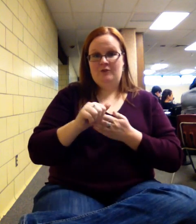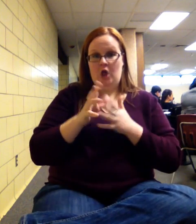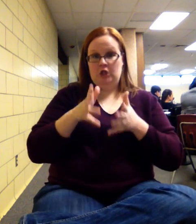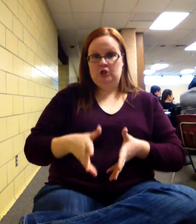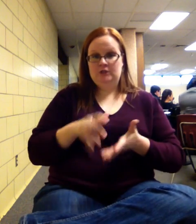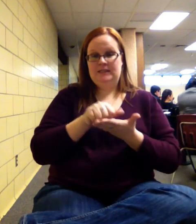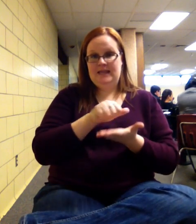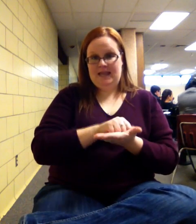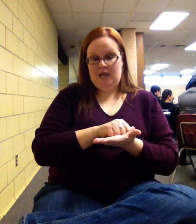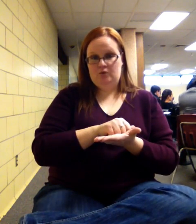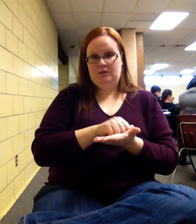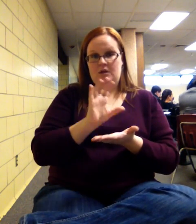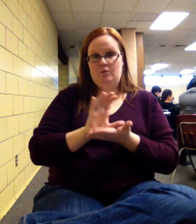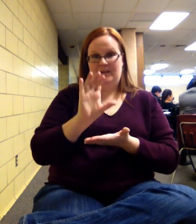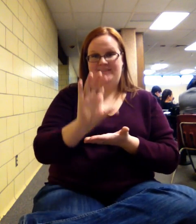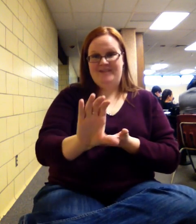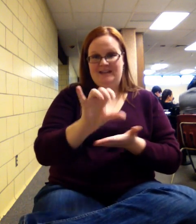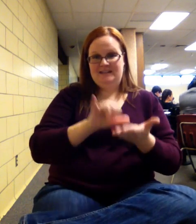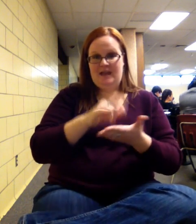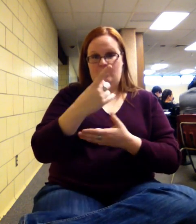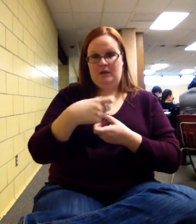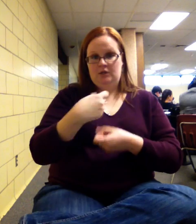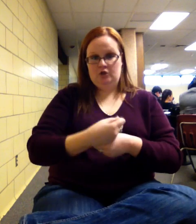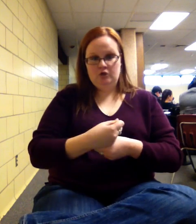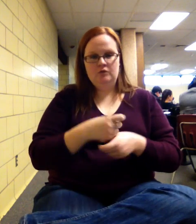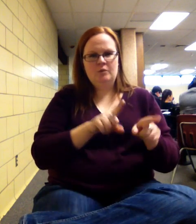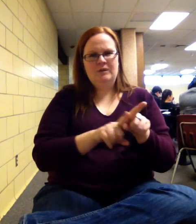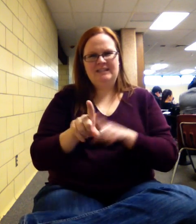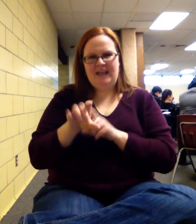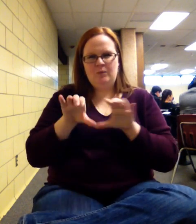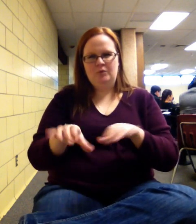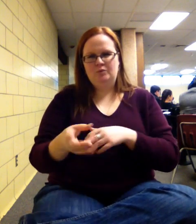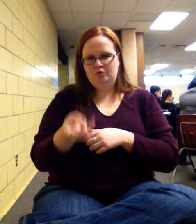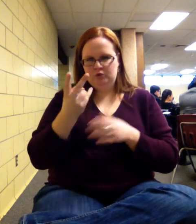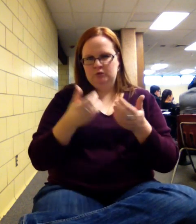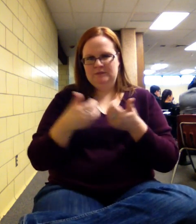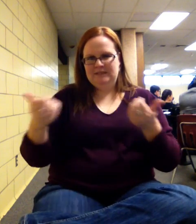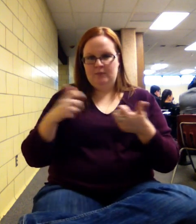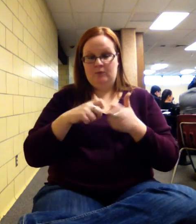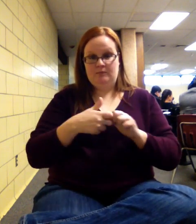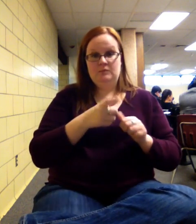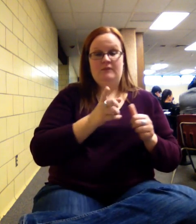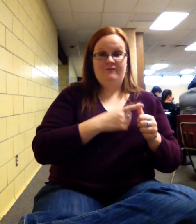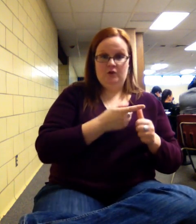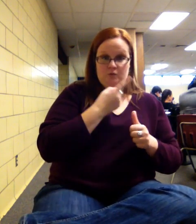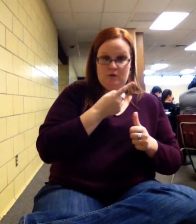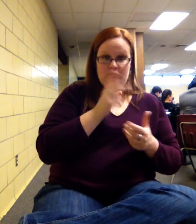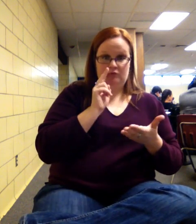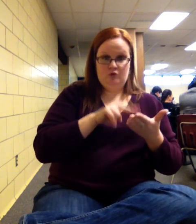and we're going to invest that for a year. So it's like we're doing 2 separate problems. We did the first one to look at year 1. We're doing